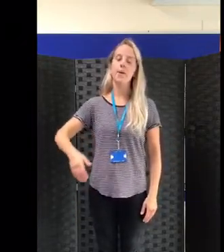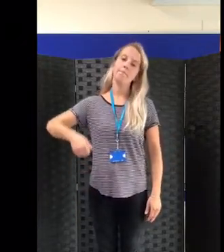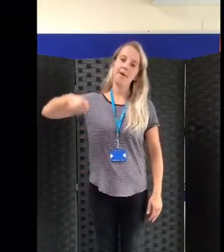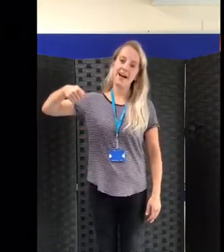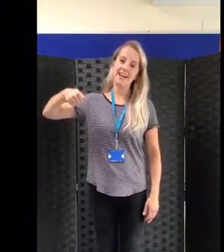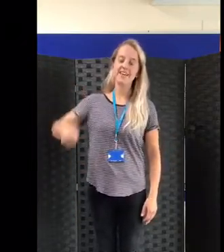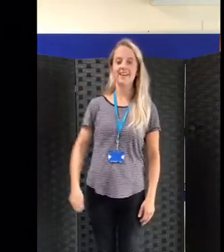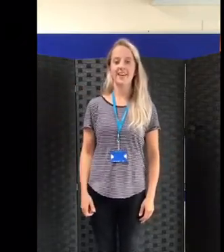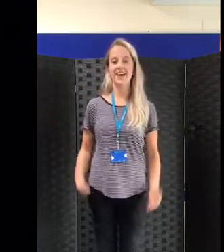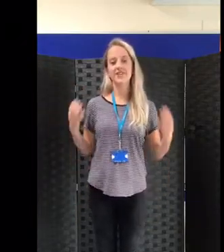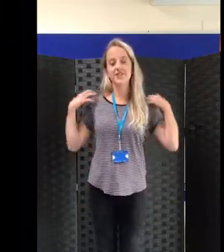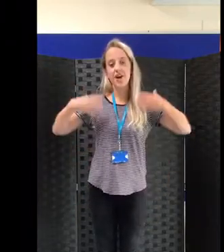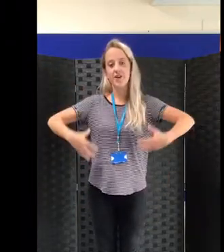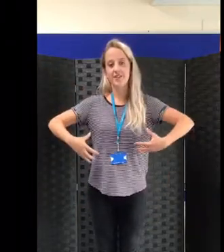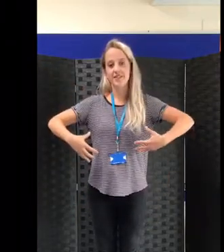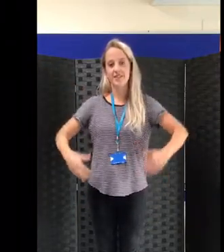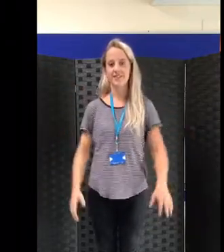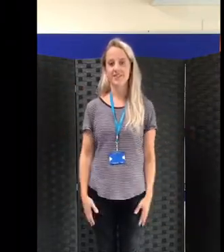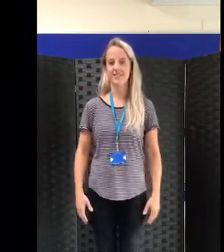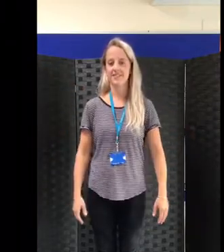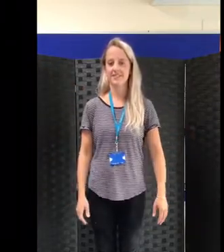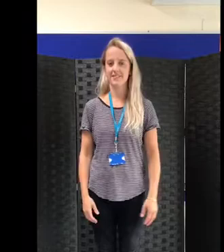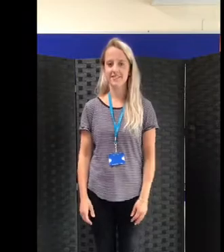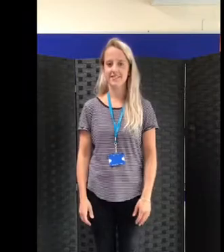your bag and your coat.